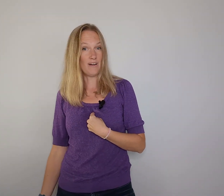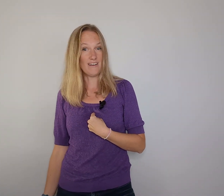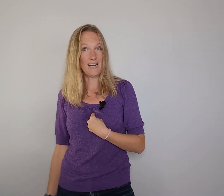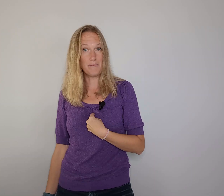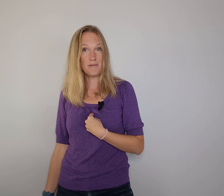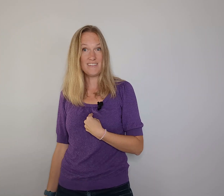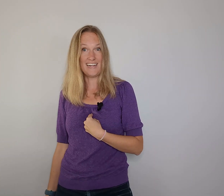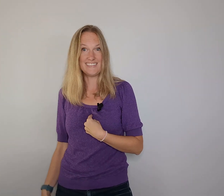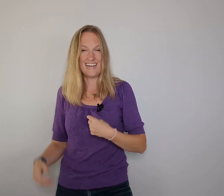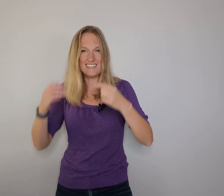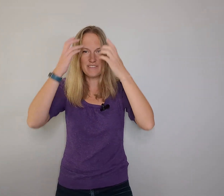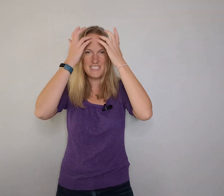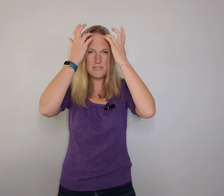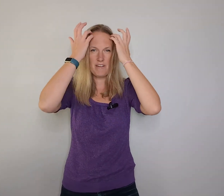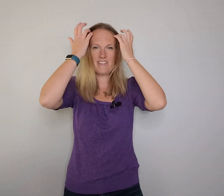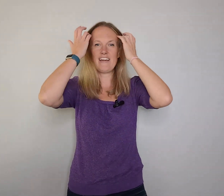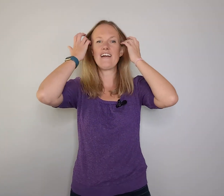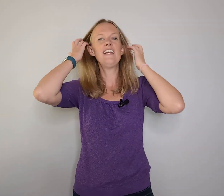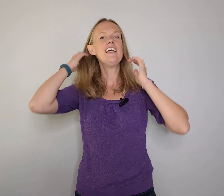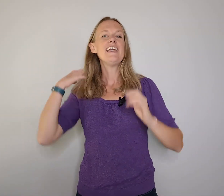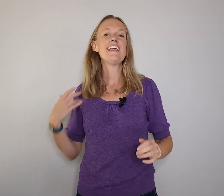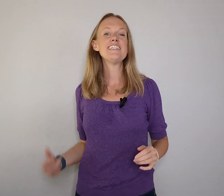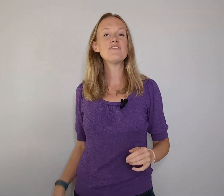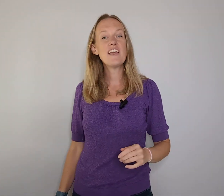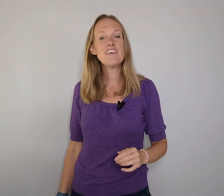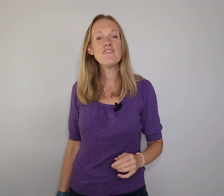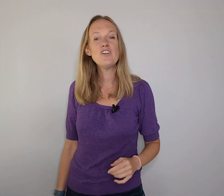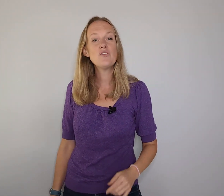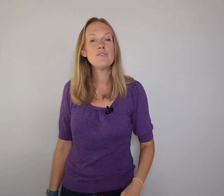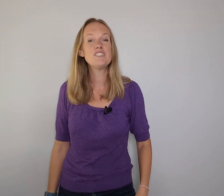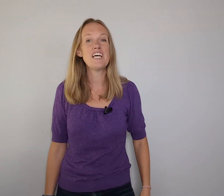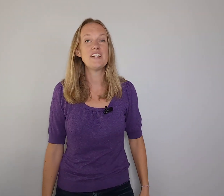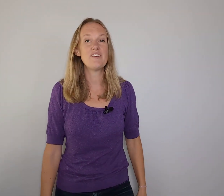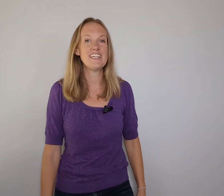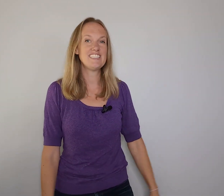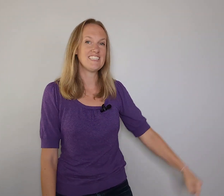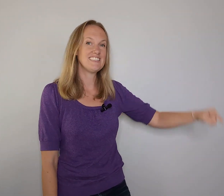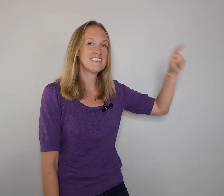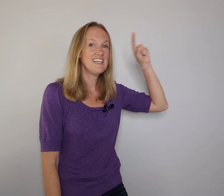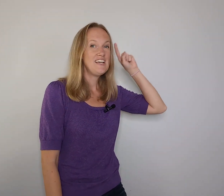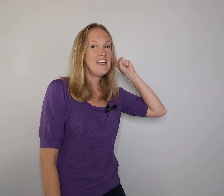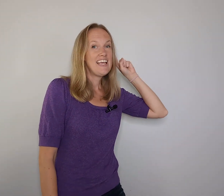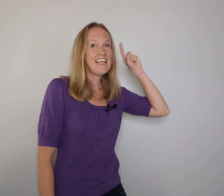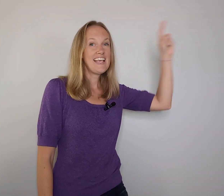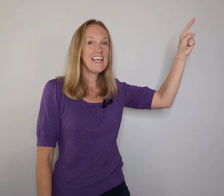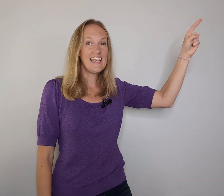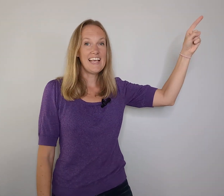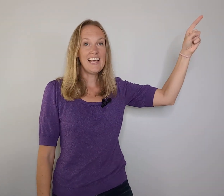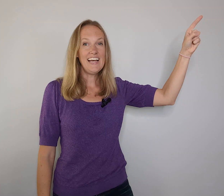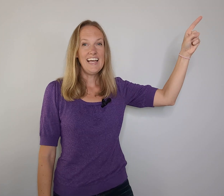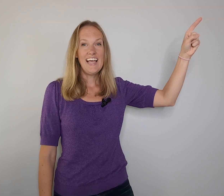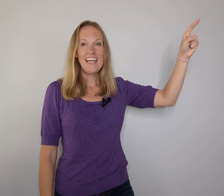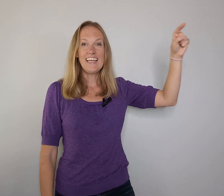A couple more lines, guys. We're just about there. He's faithful through generations. He